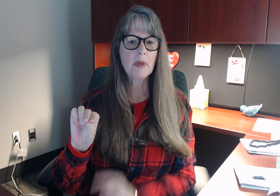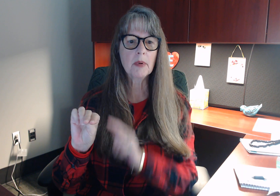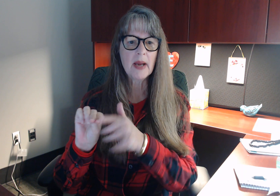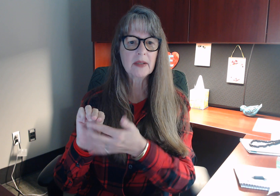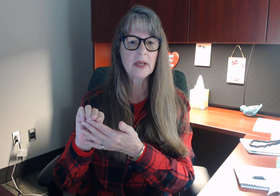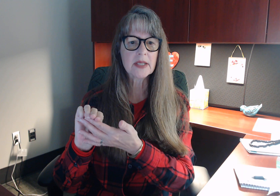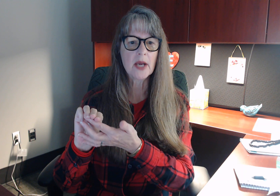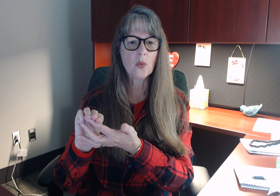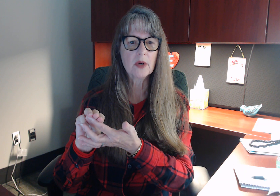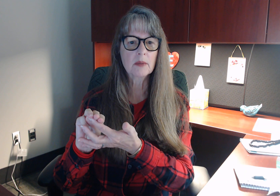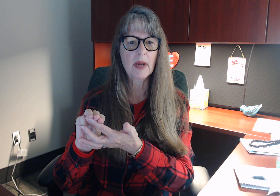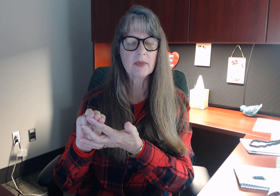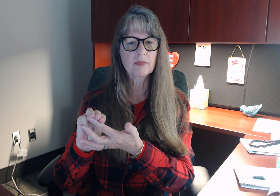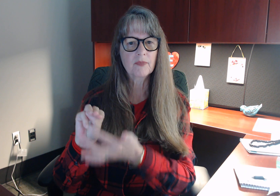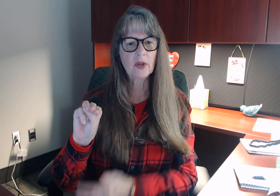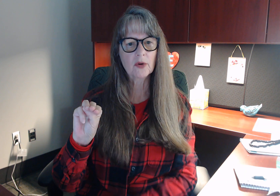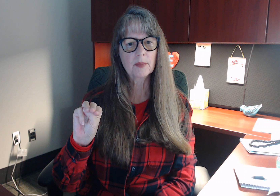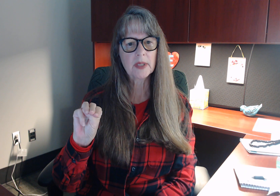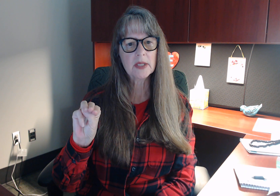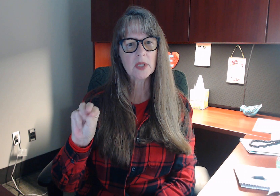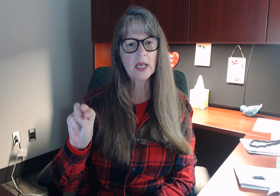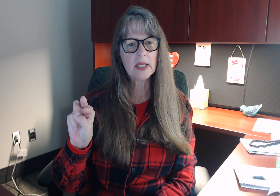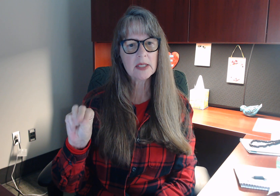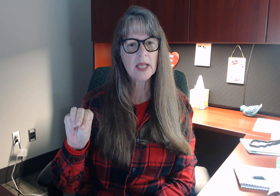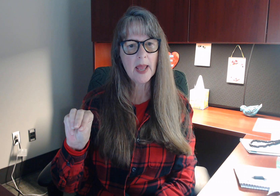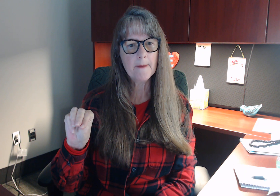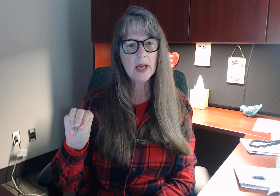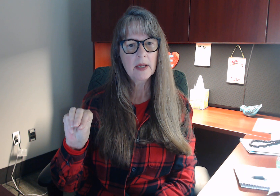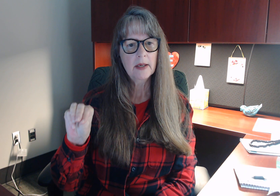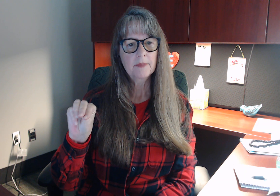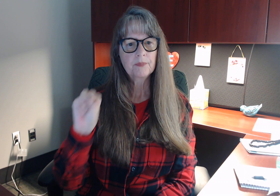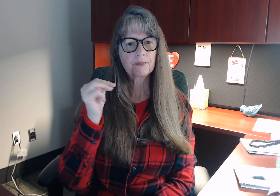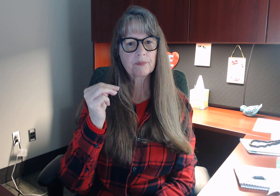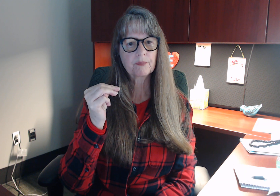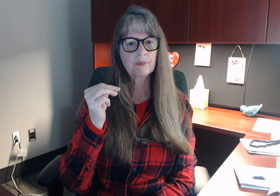remember mine is kind of weird, my finger, but it is an M.